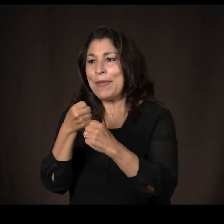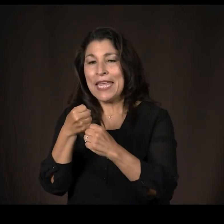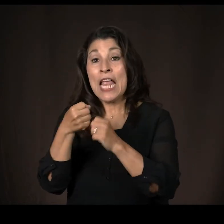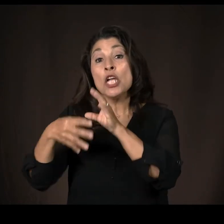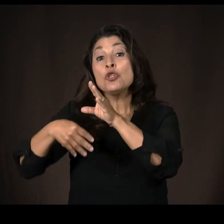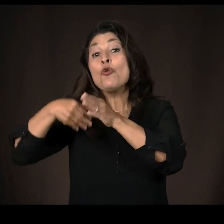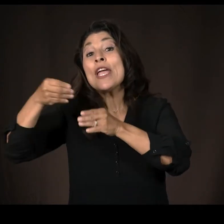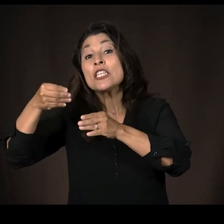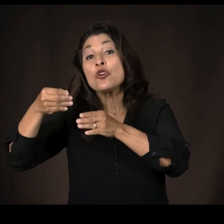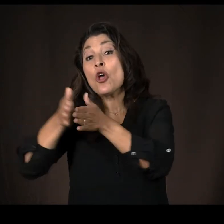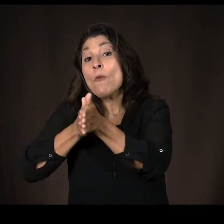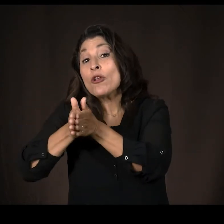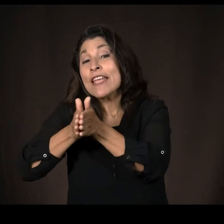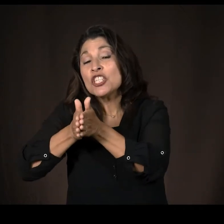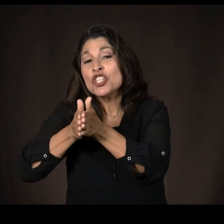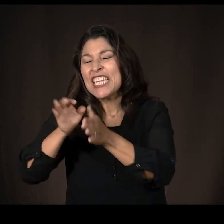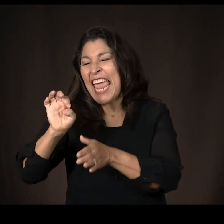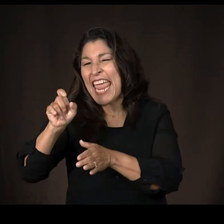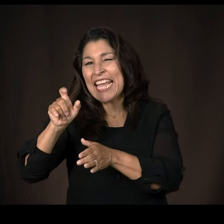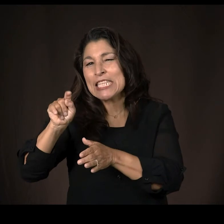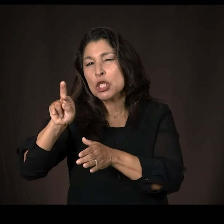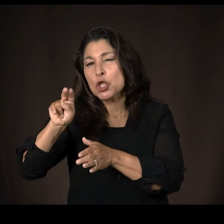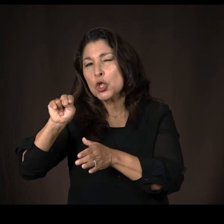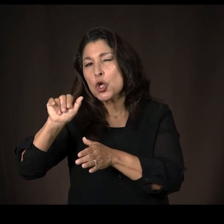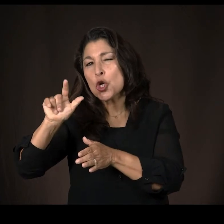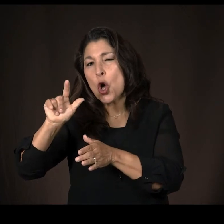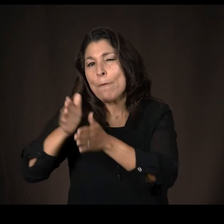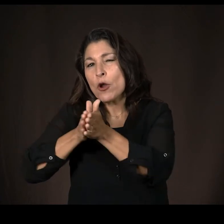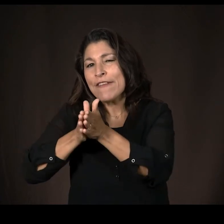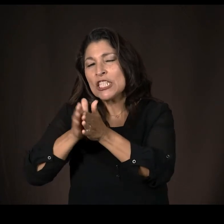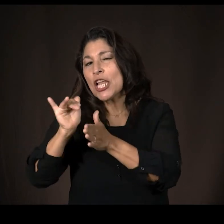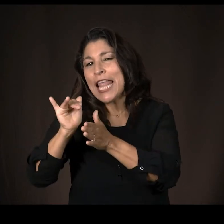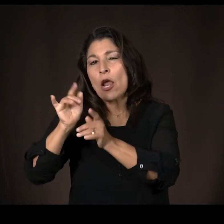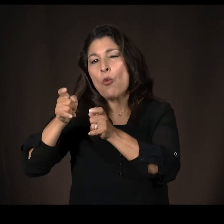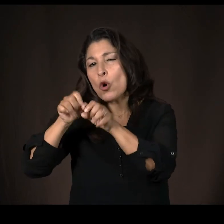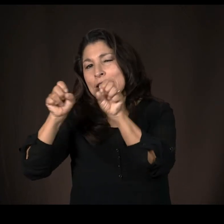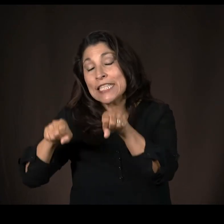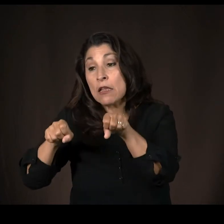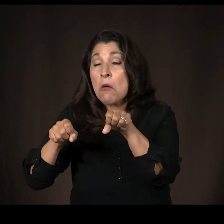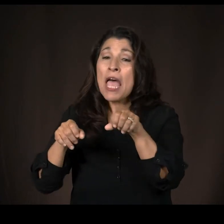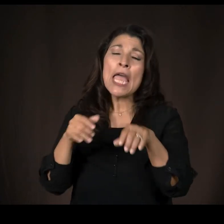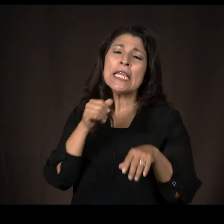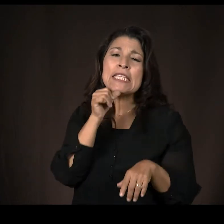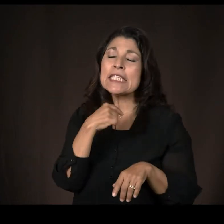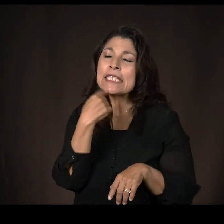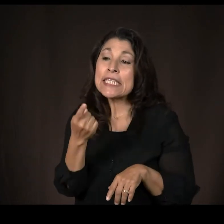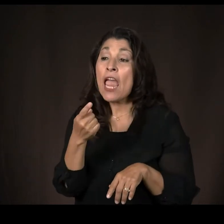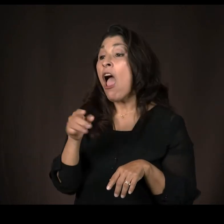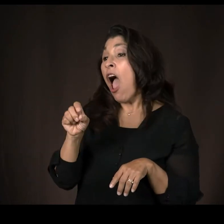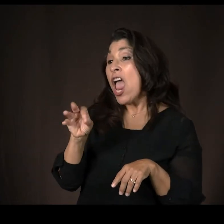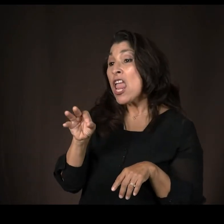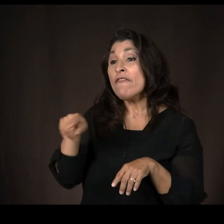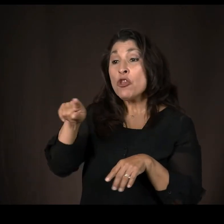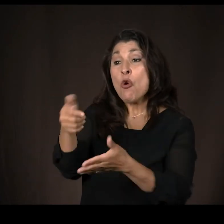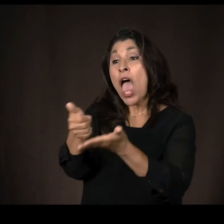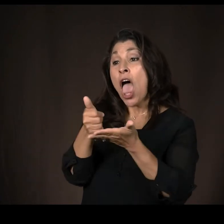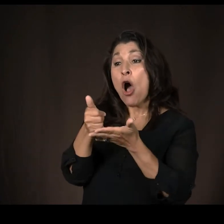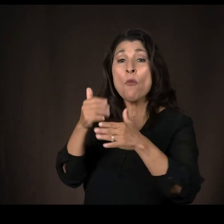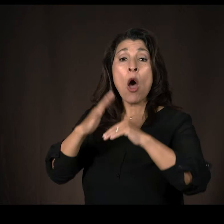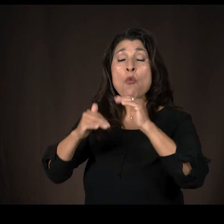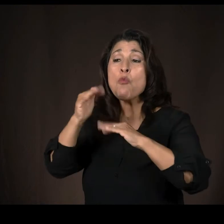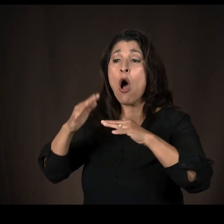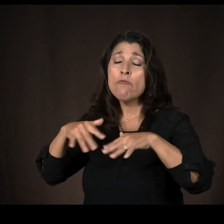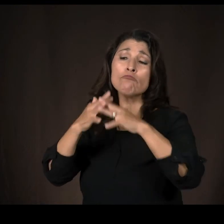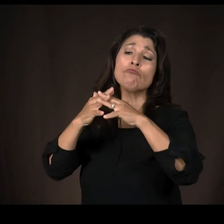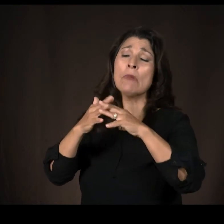external motivations, with little reward systems. He doesn't say, whoever helps me rebuild the wall will win an all-expense paid